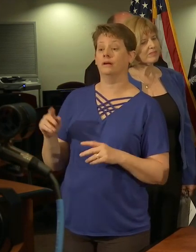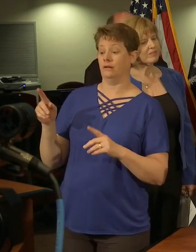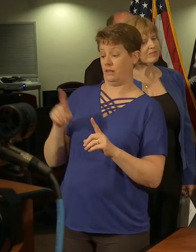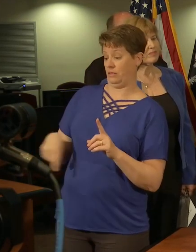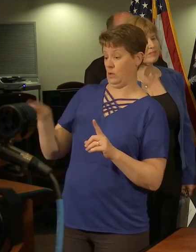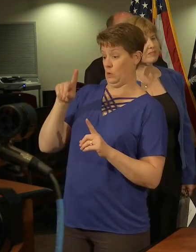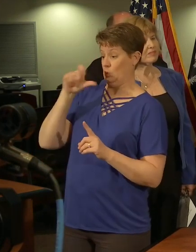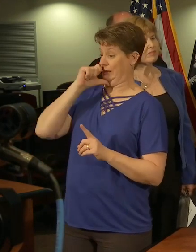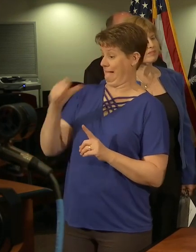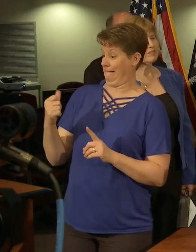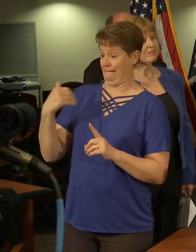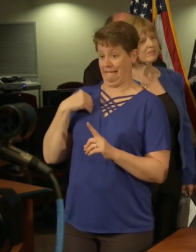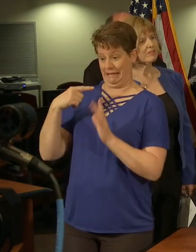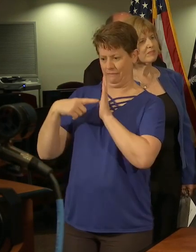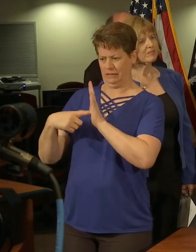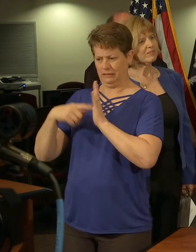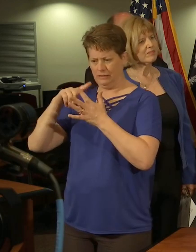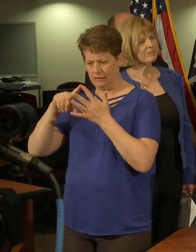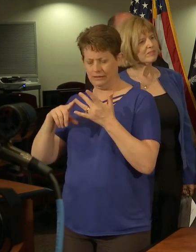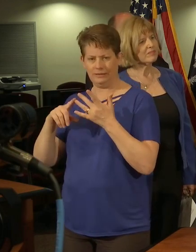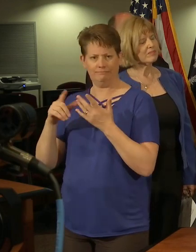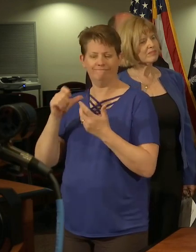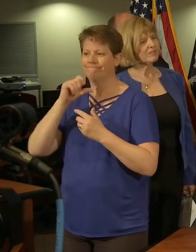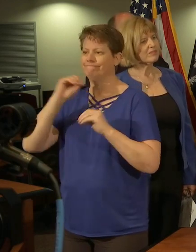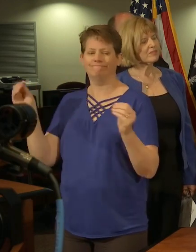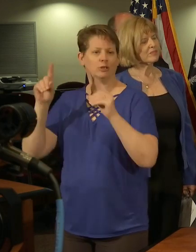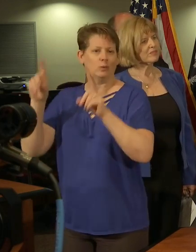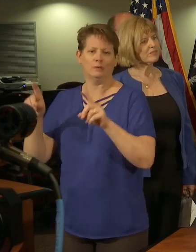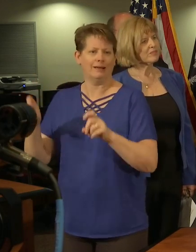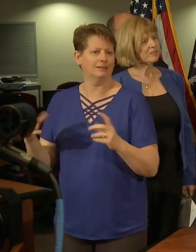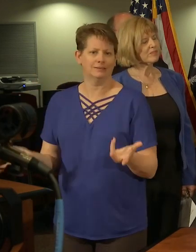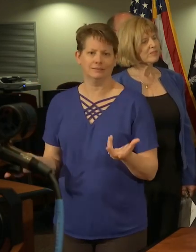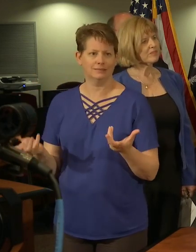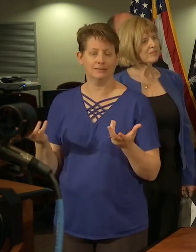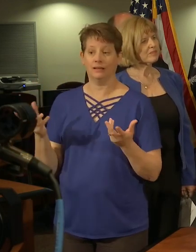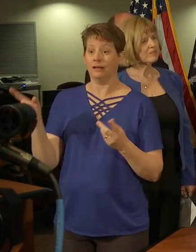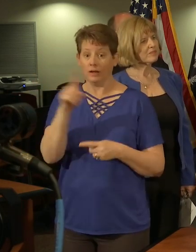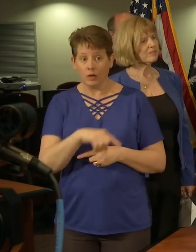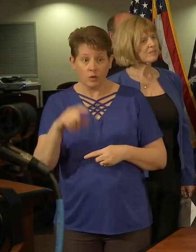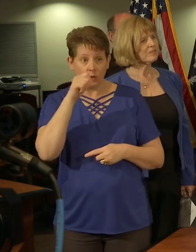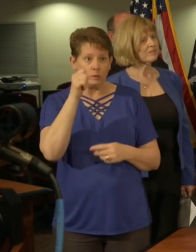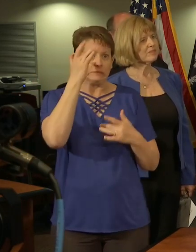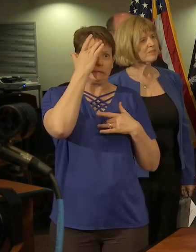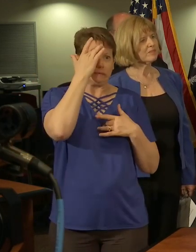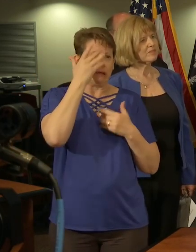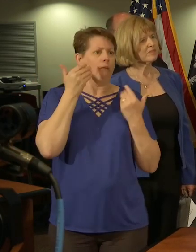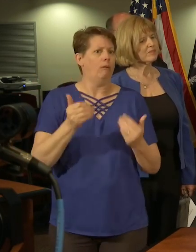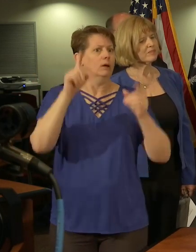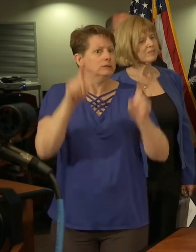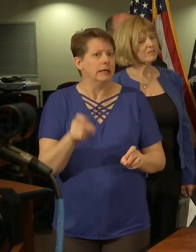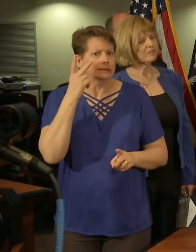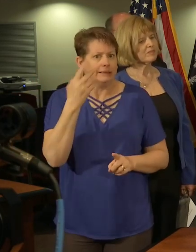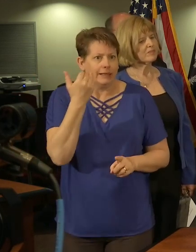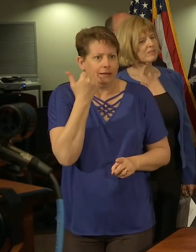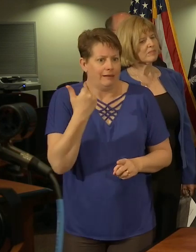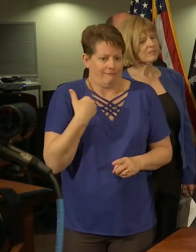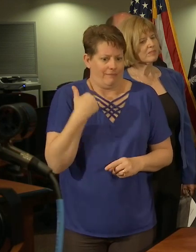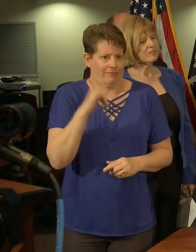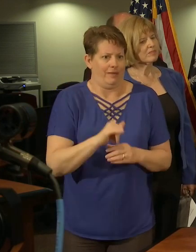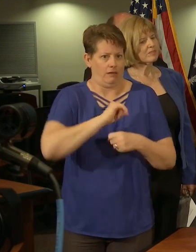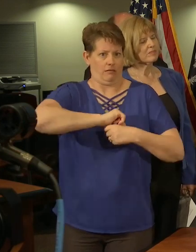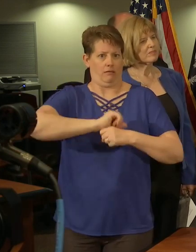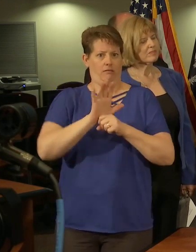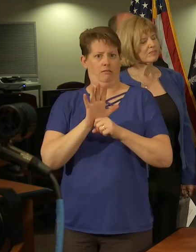symptoms is not recommended. We do not recommend that everyone who is ill get a test to see if they have the COVID-19